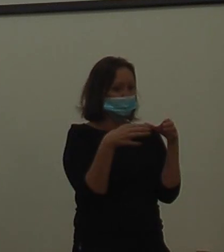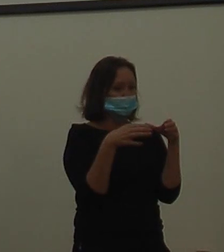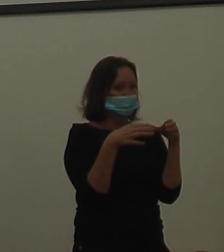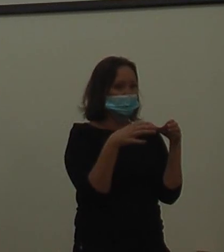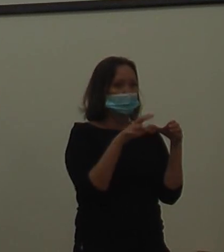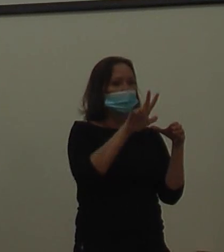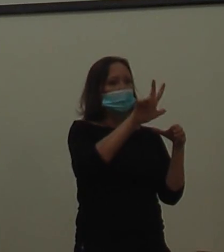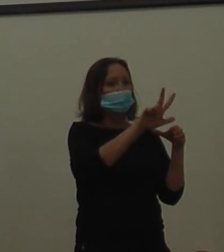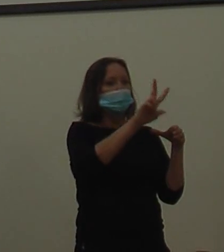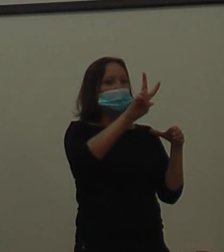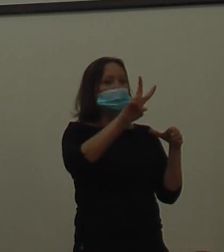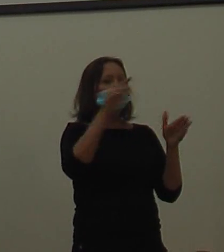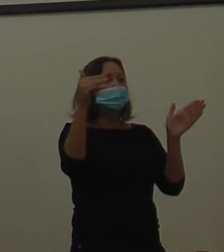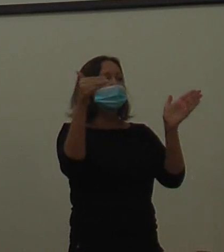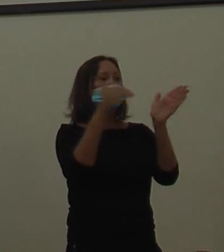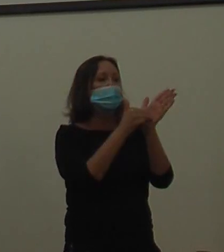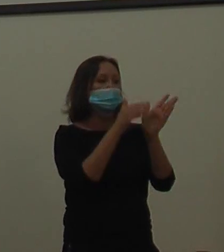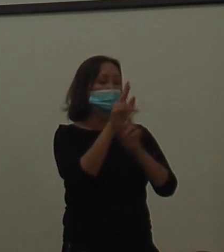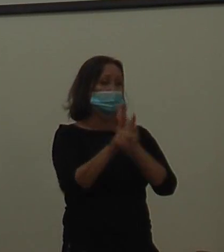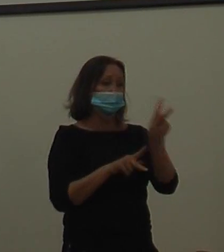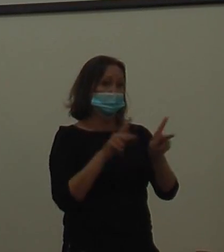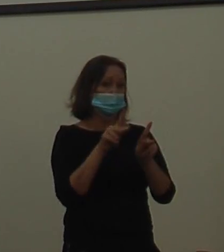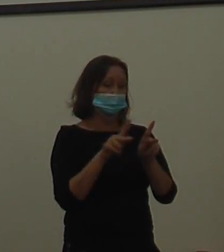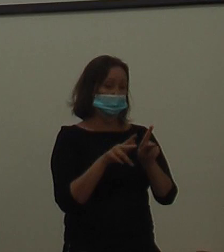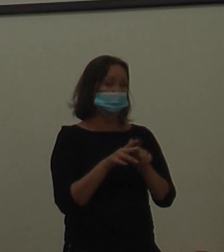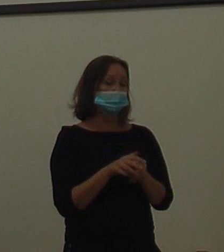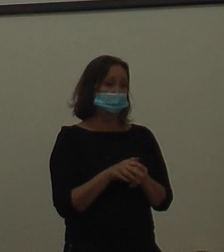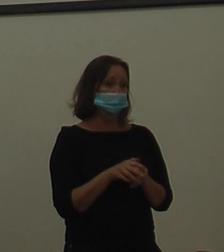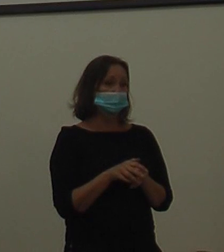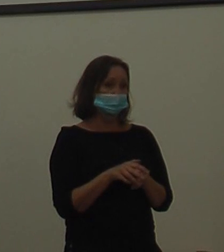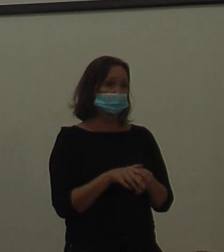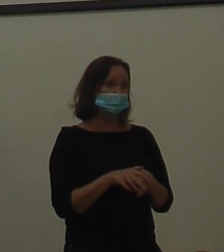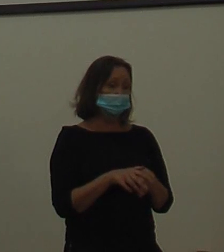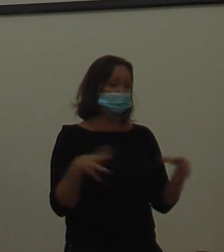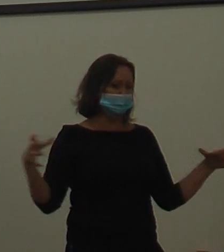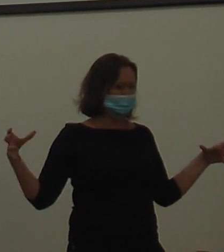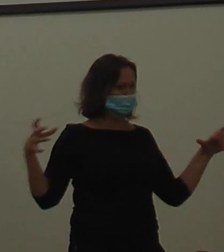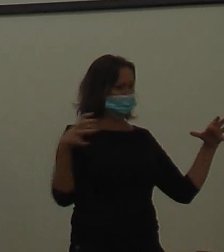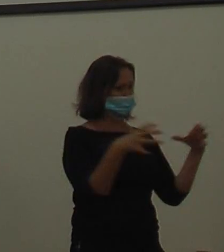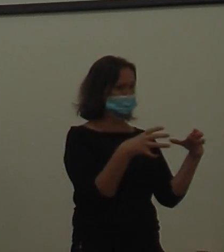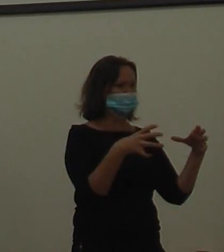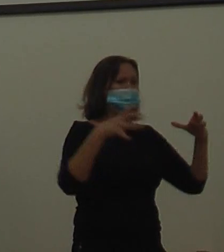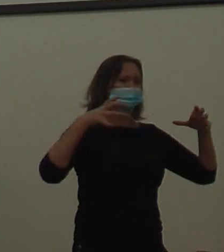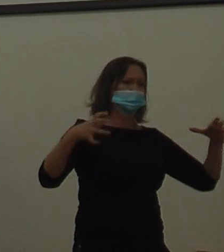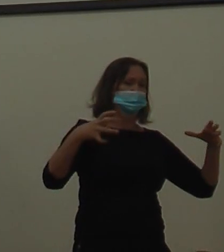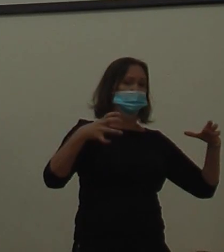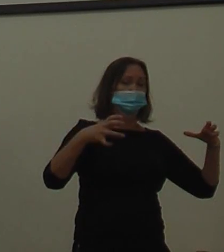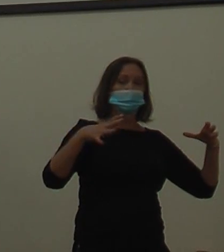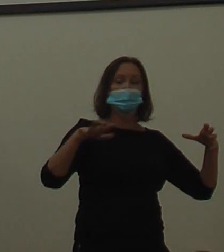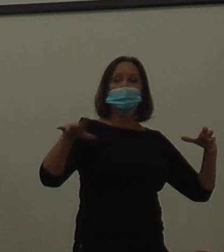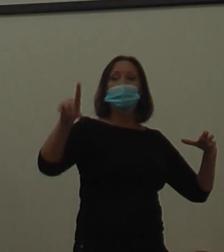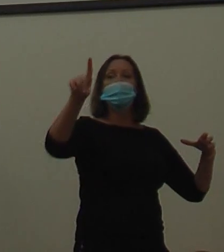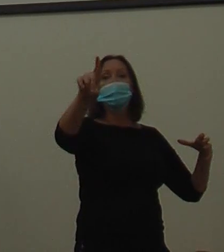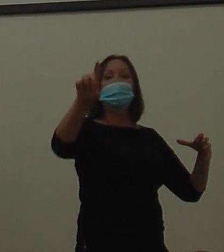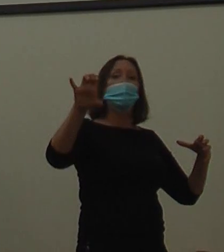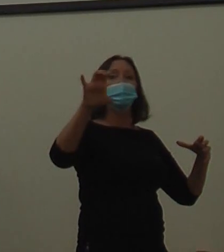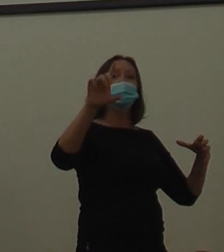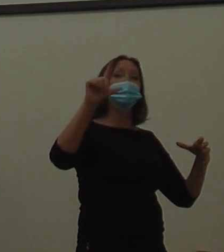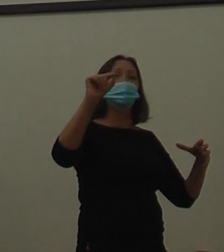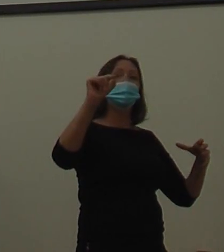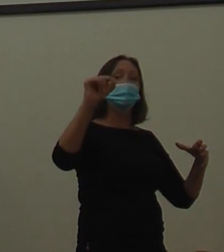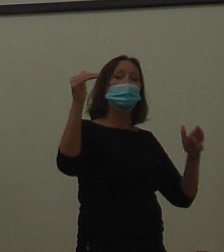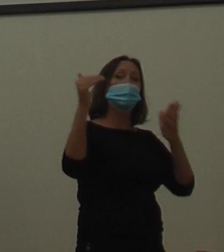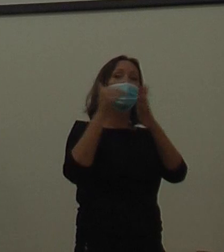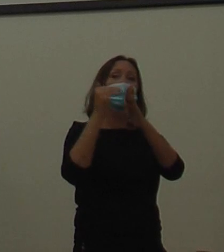is 32,000 men. And as you read further, he's going up against an army of 120,000